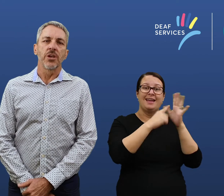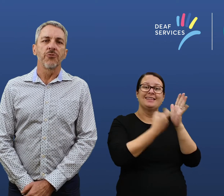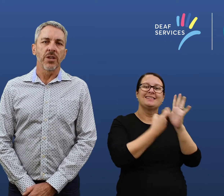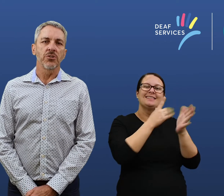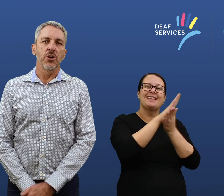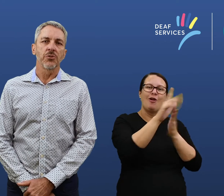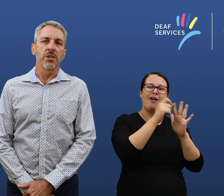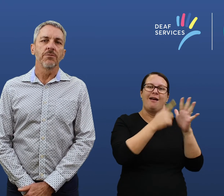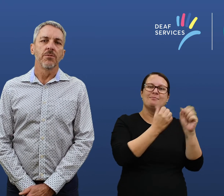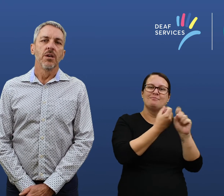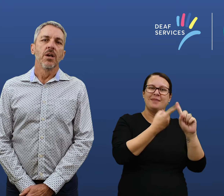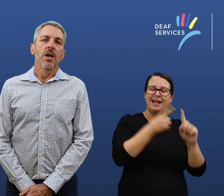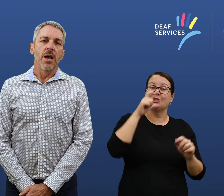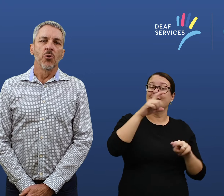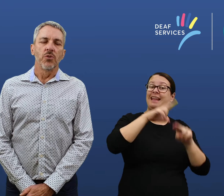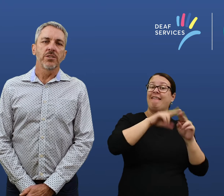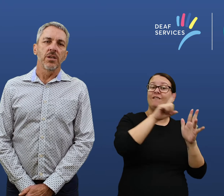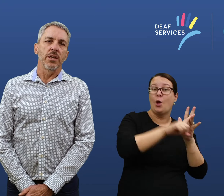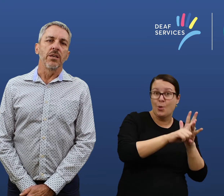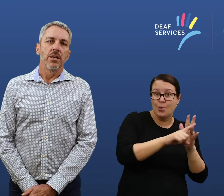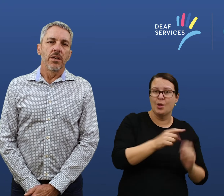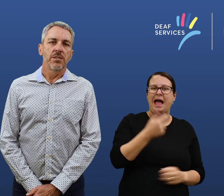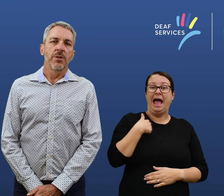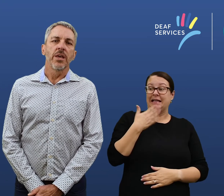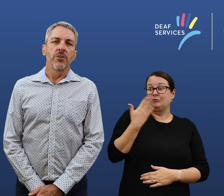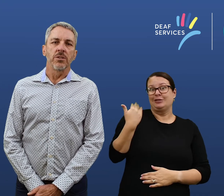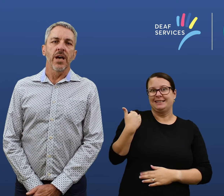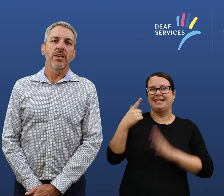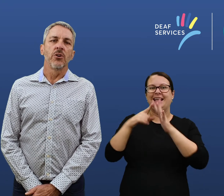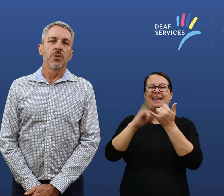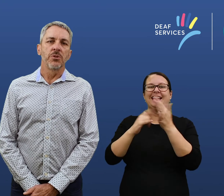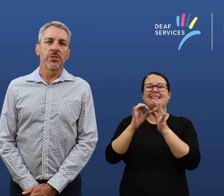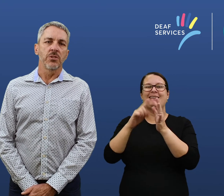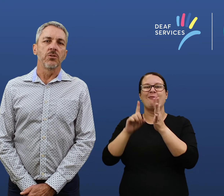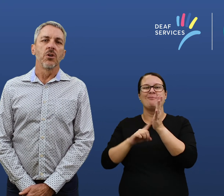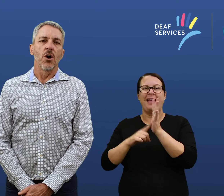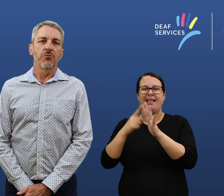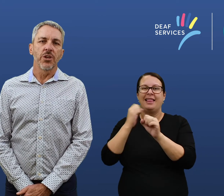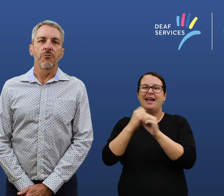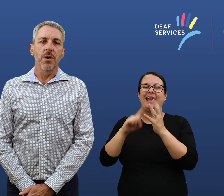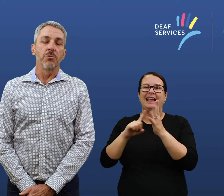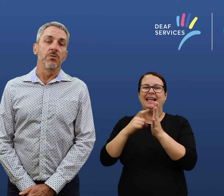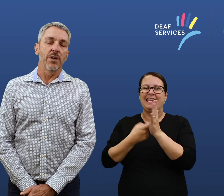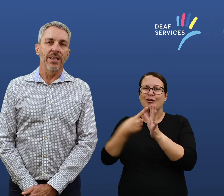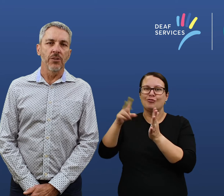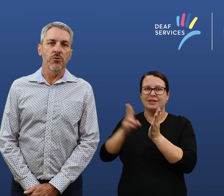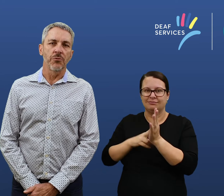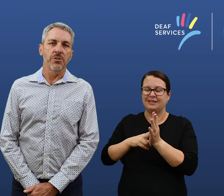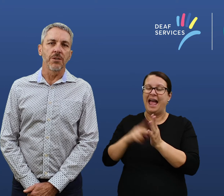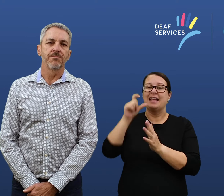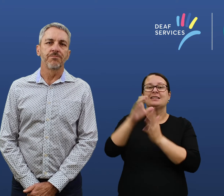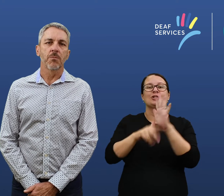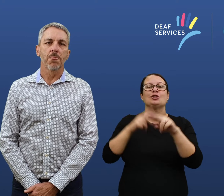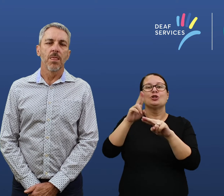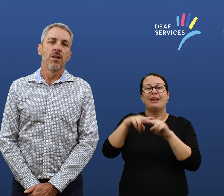as Chief Financial Officer, and more recently, Isabelle Guaran taking on the position of Chief People and Culture